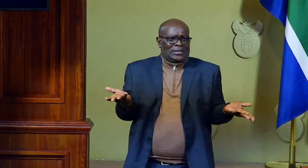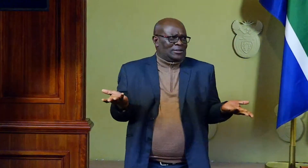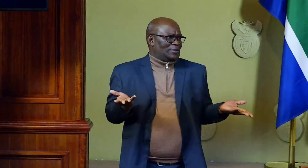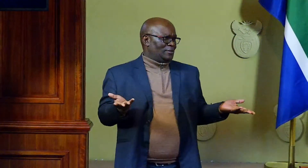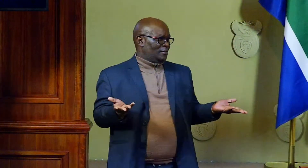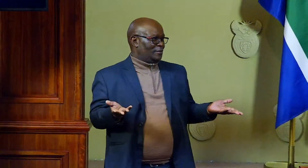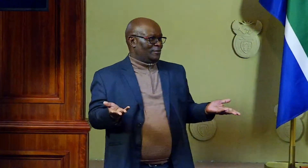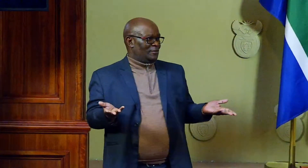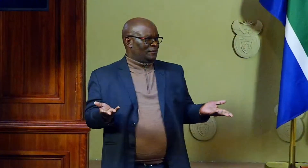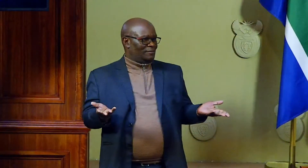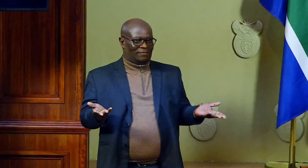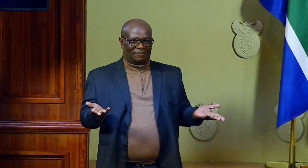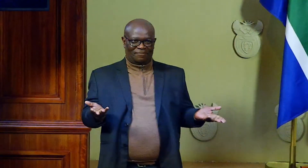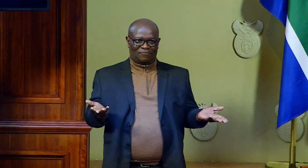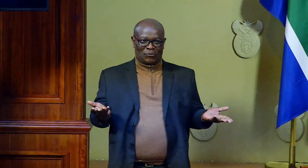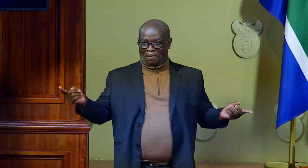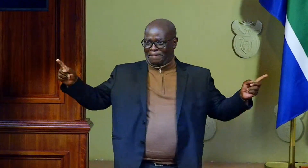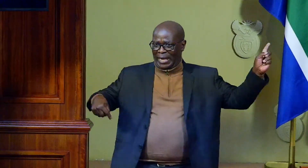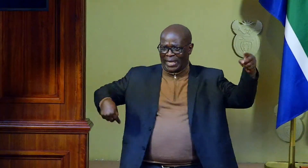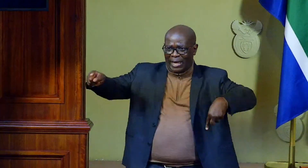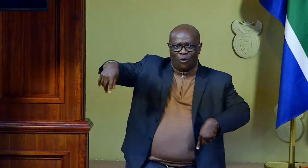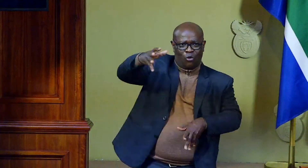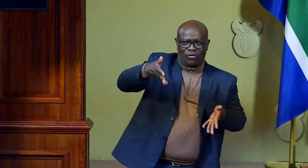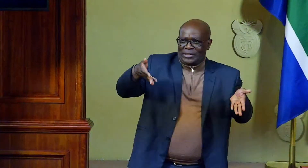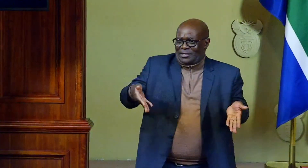But where did the journey start?